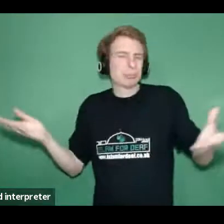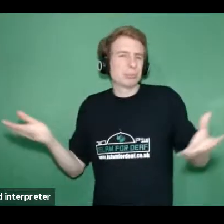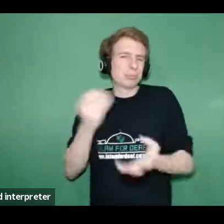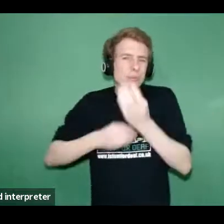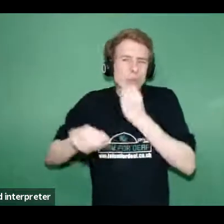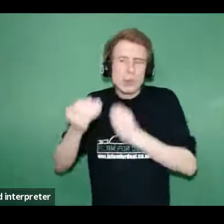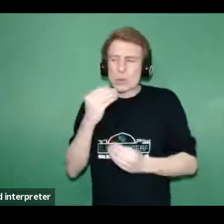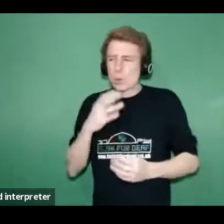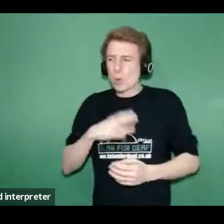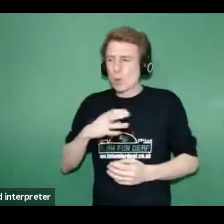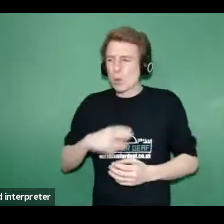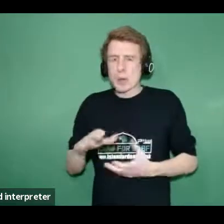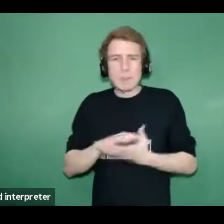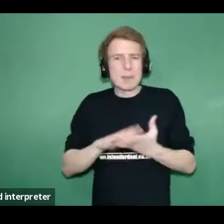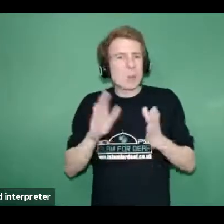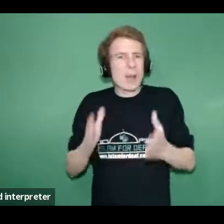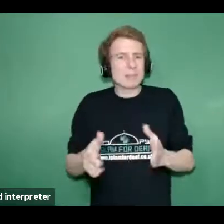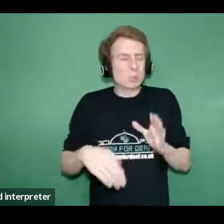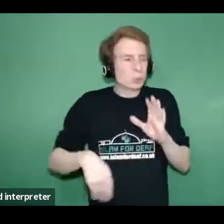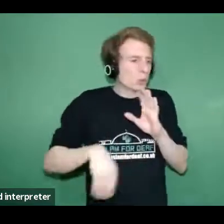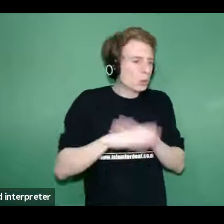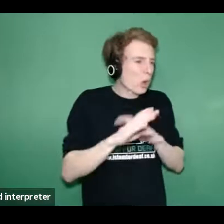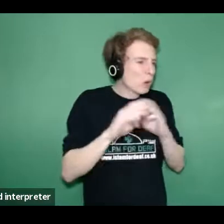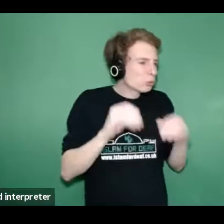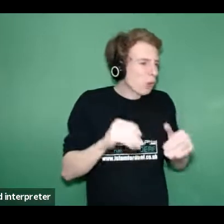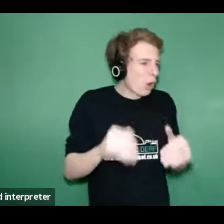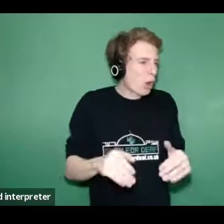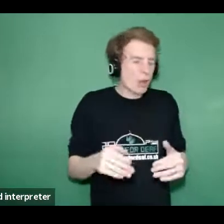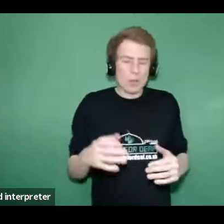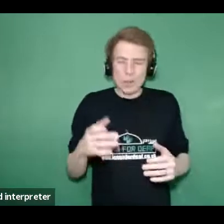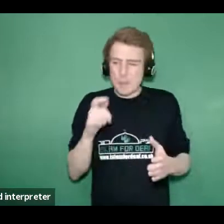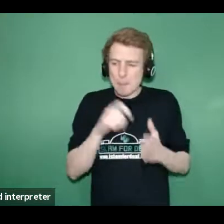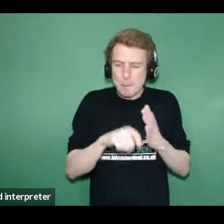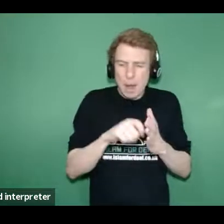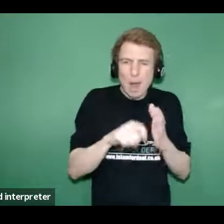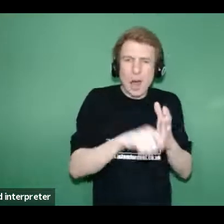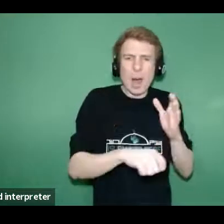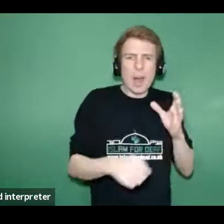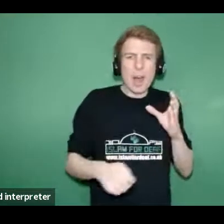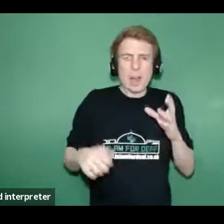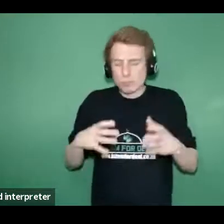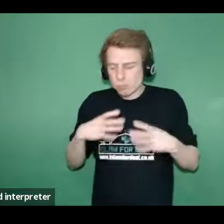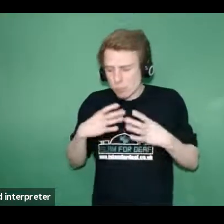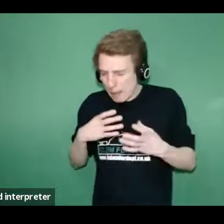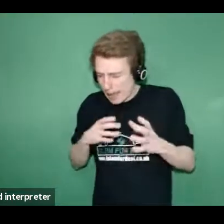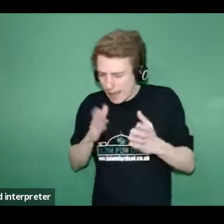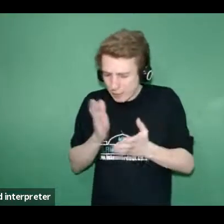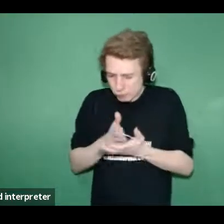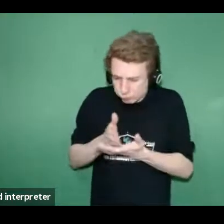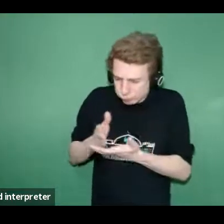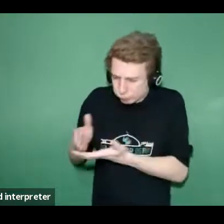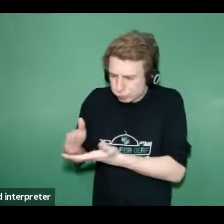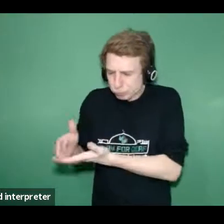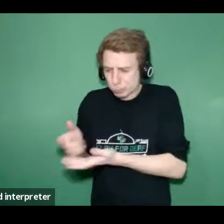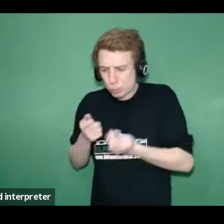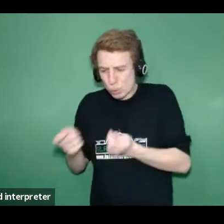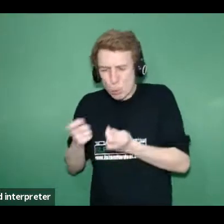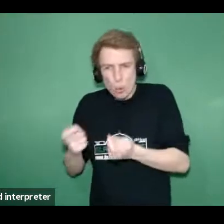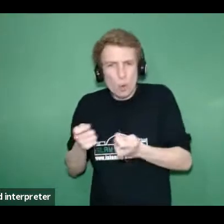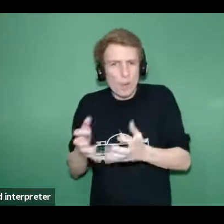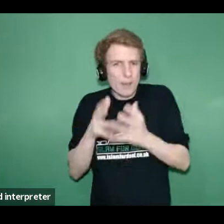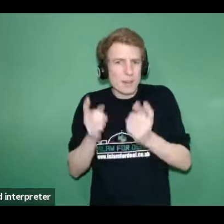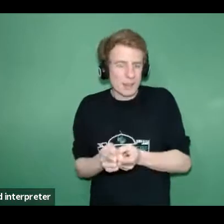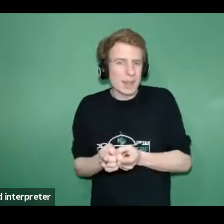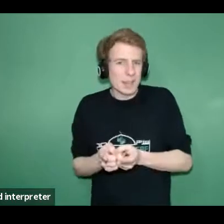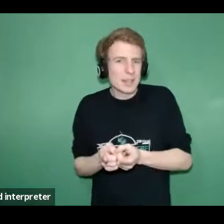for the individual to go to the shops to buy the ingredients, to prepare the food, to cook the food, and this takes time